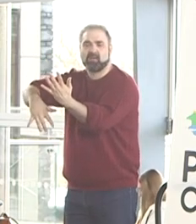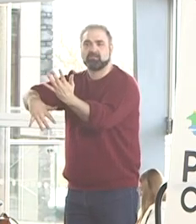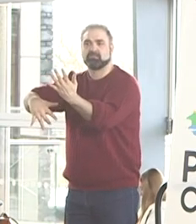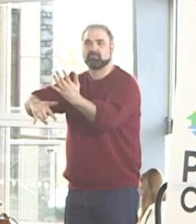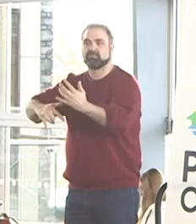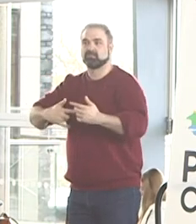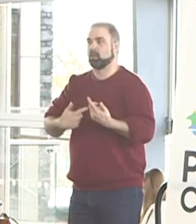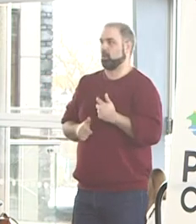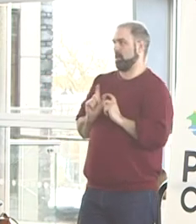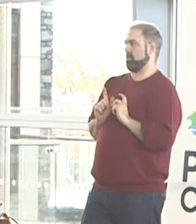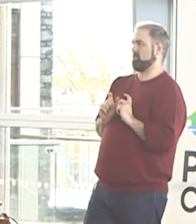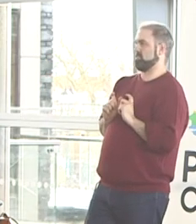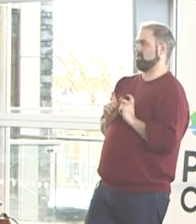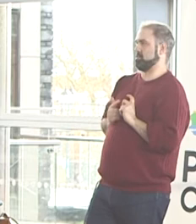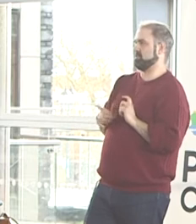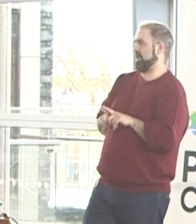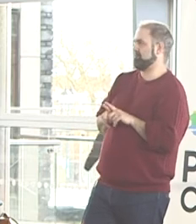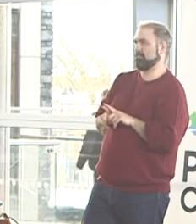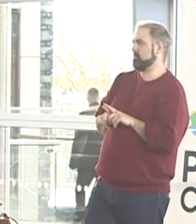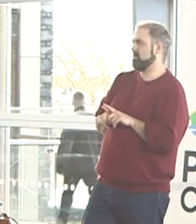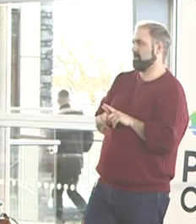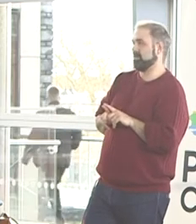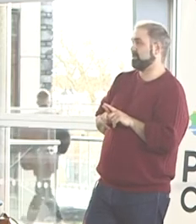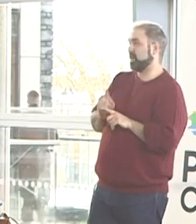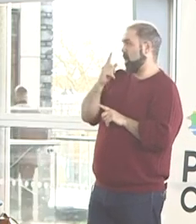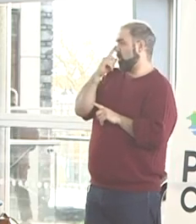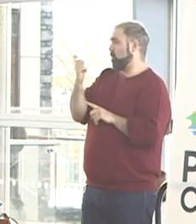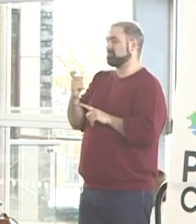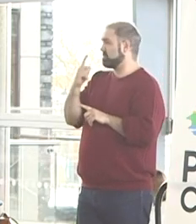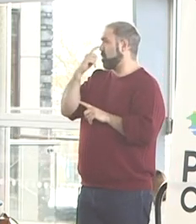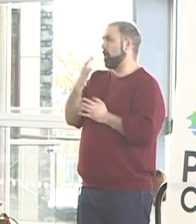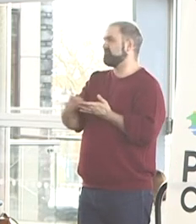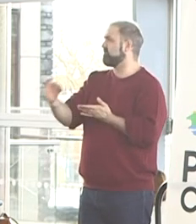took pictures of them taking pictures of us. The truth is we couldn't actually afford the film for the camera.